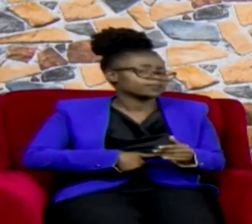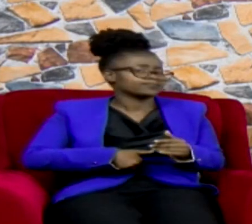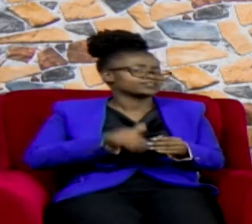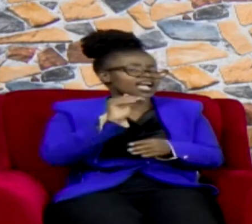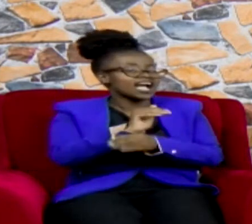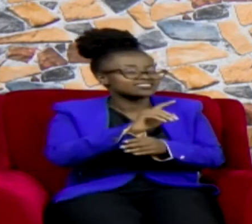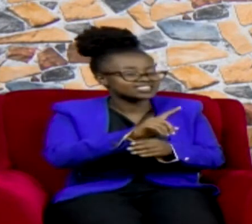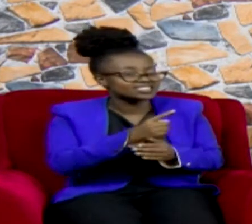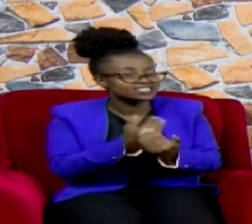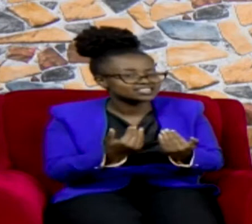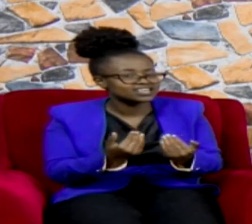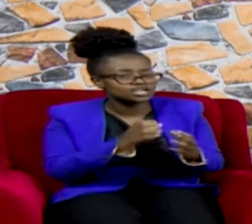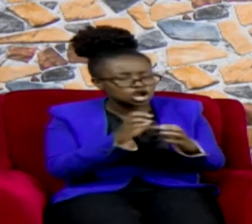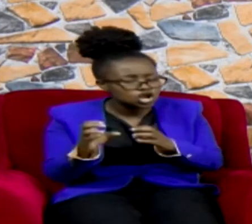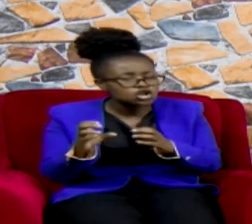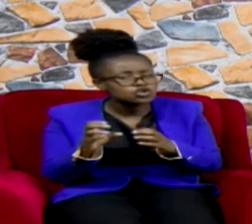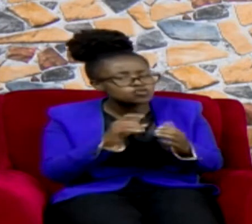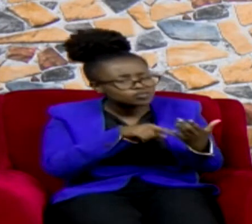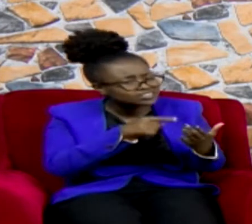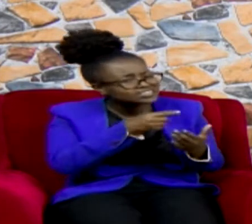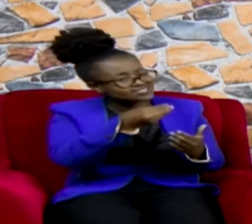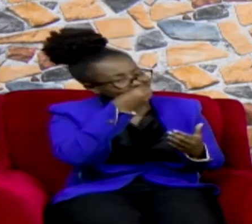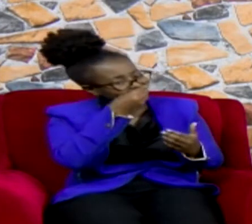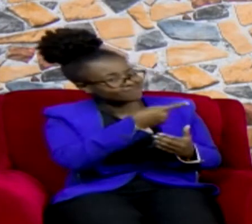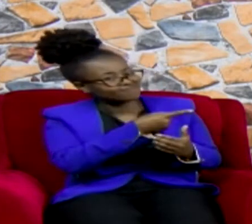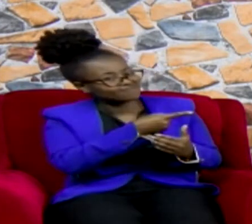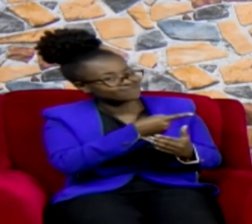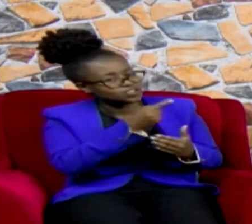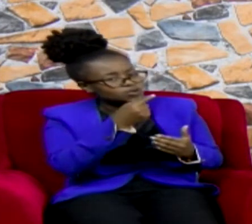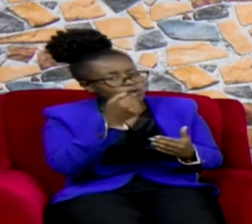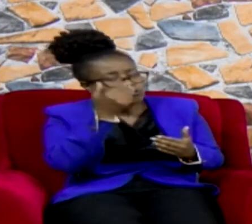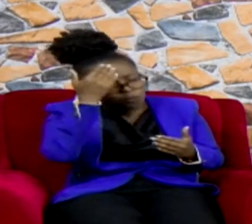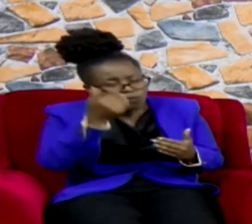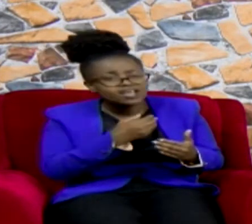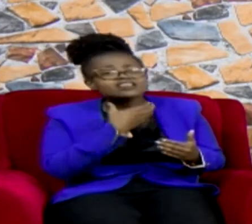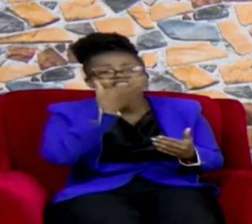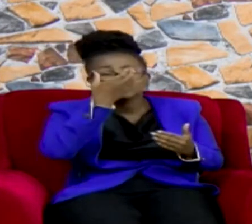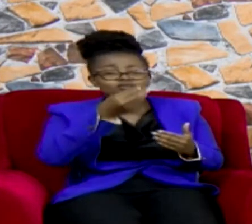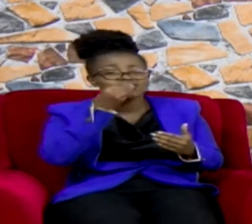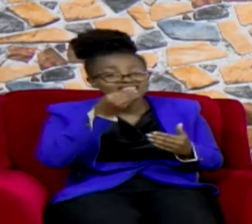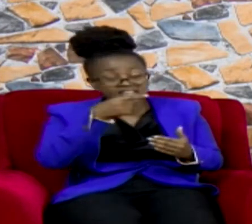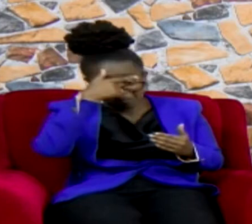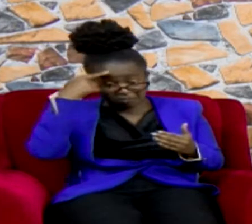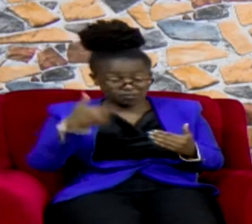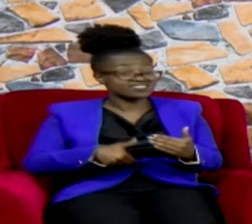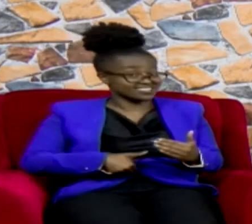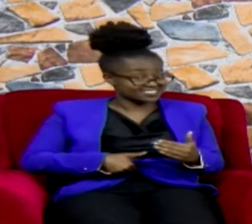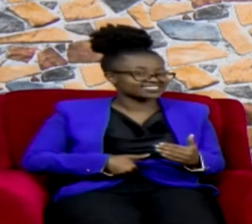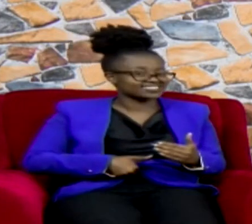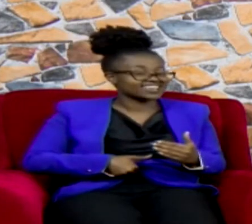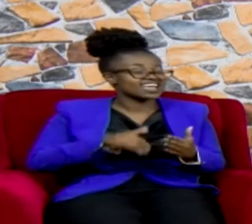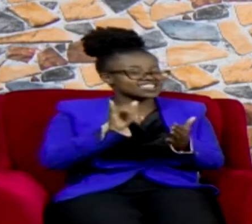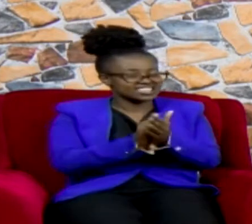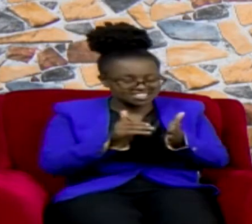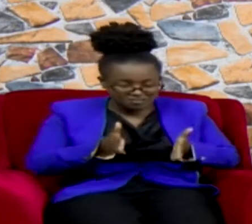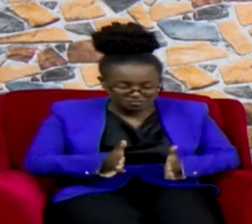Dog. What's the dog doing? Eating. Why is the dog eating? Because it's hungry? Yes. And then now, that's